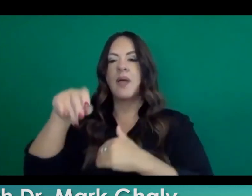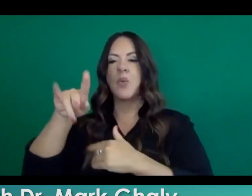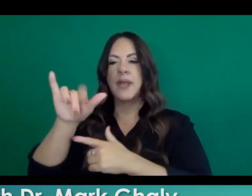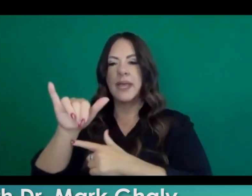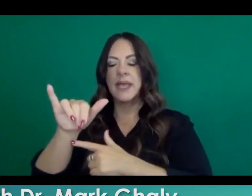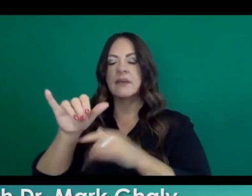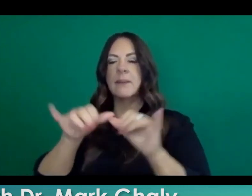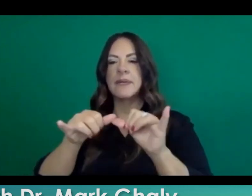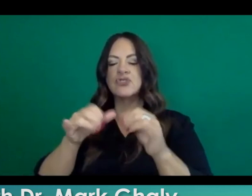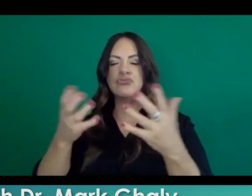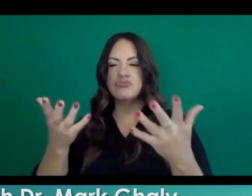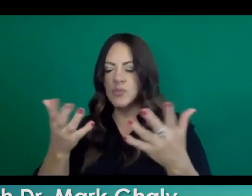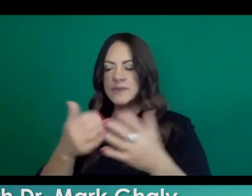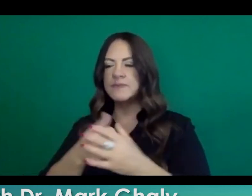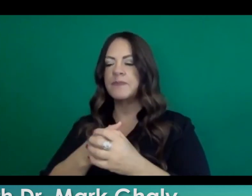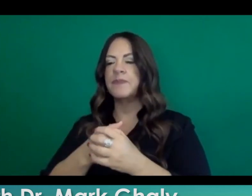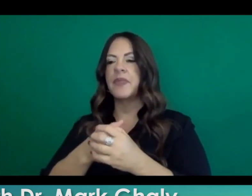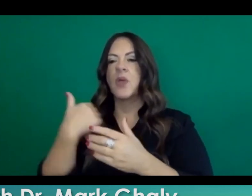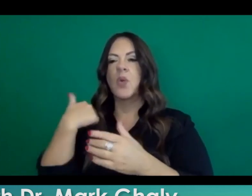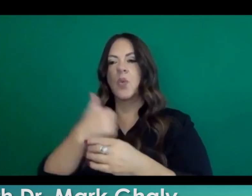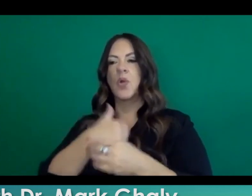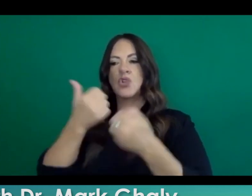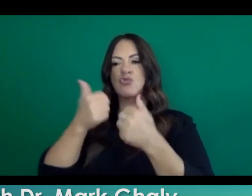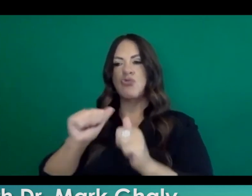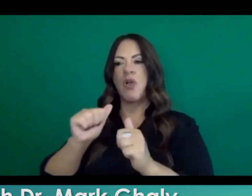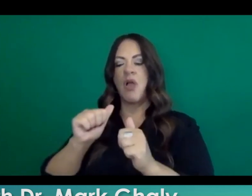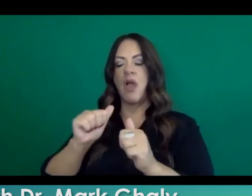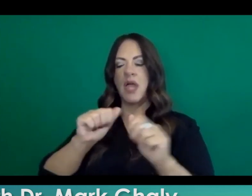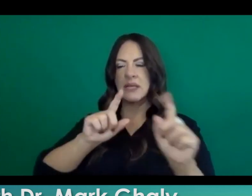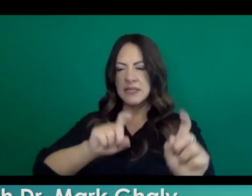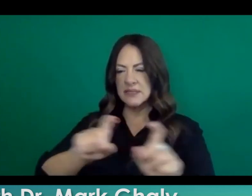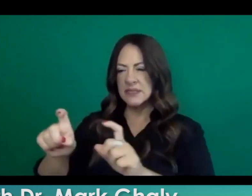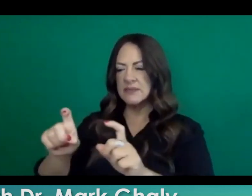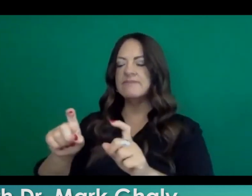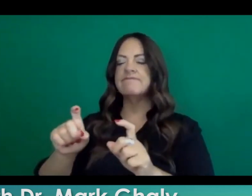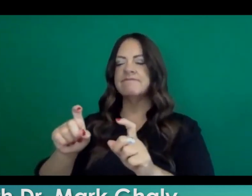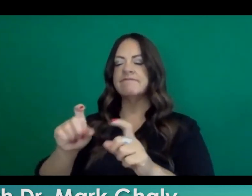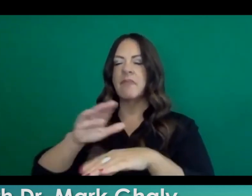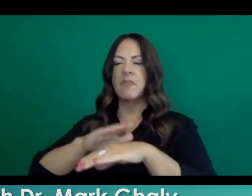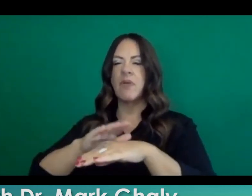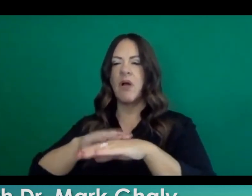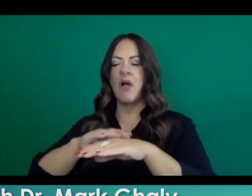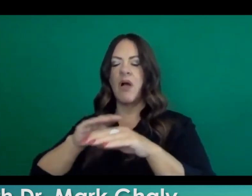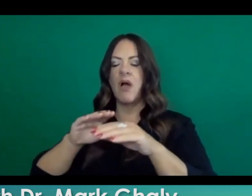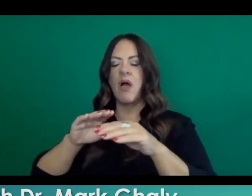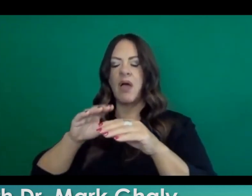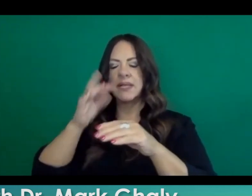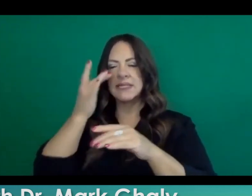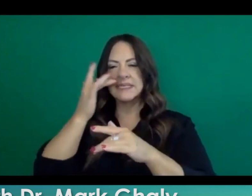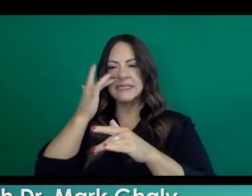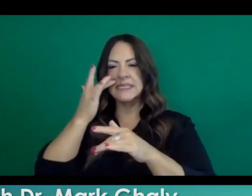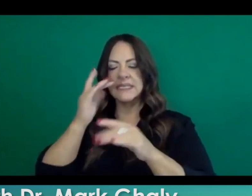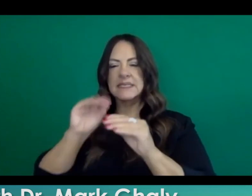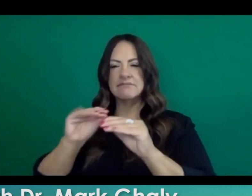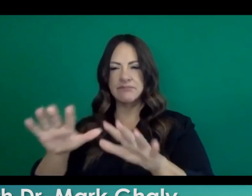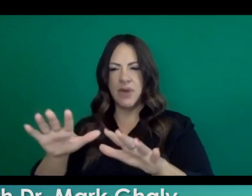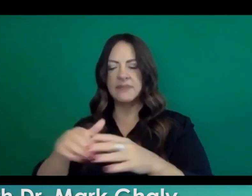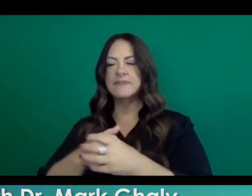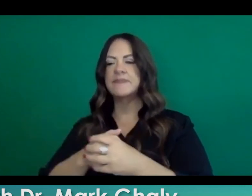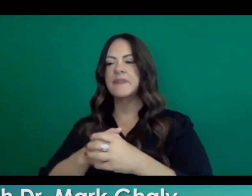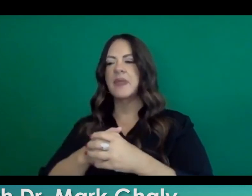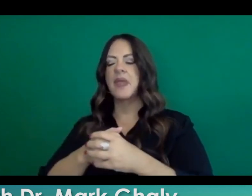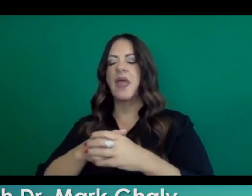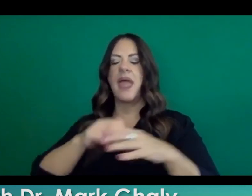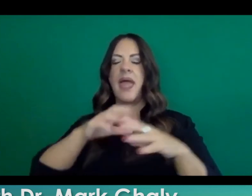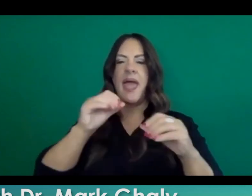really what we think are tried and true metrics around epidemiology in test positivity and in